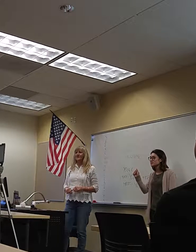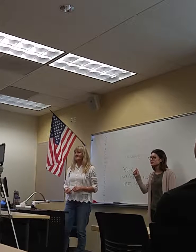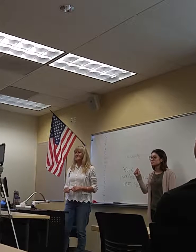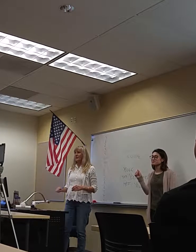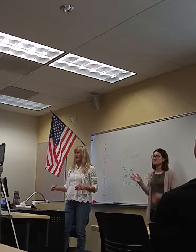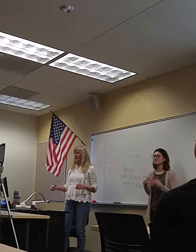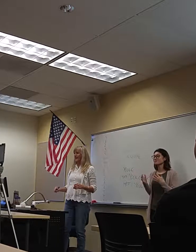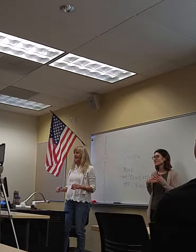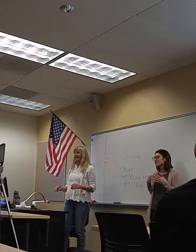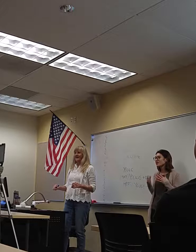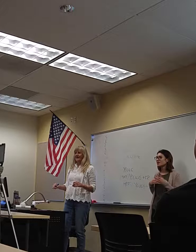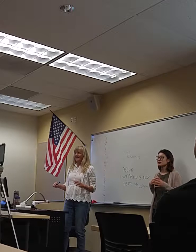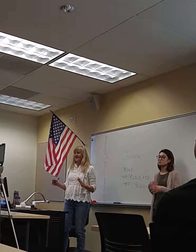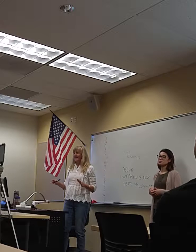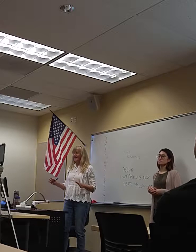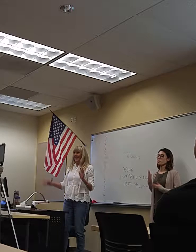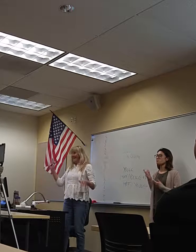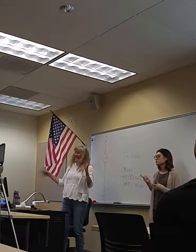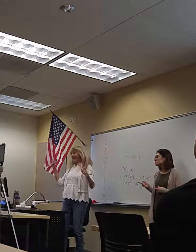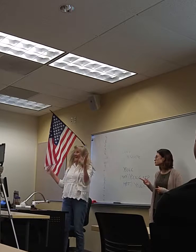she's so like,